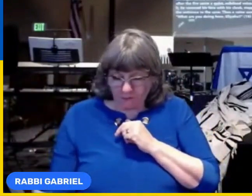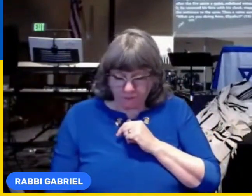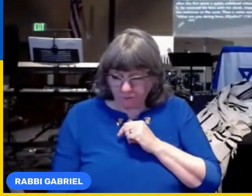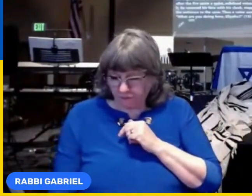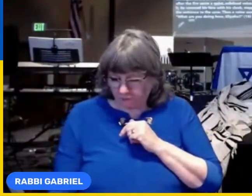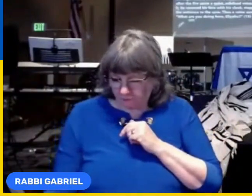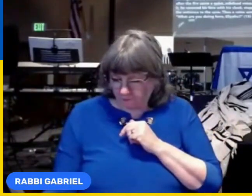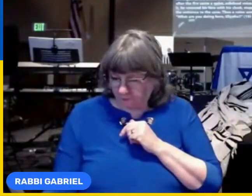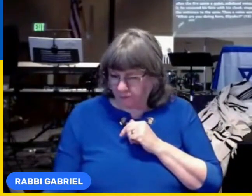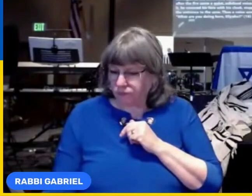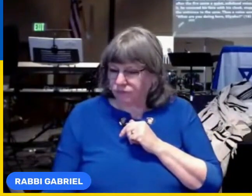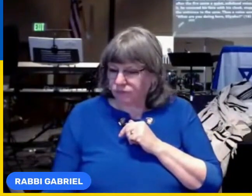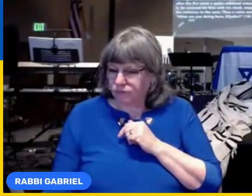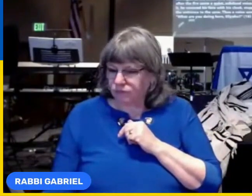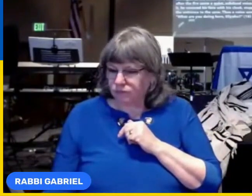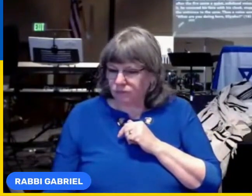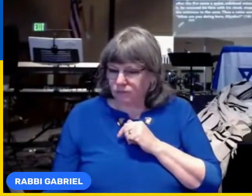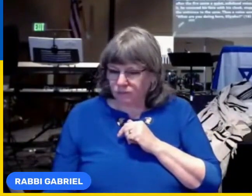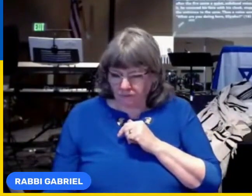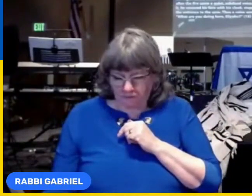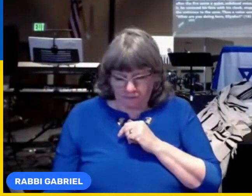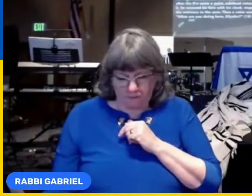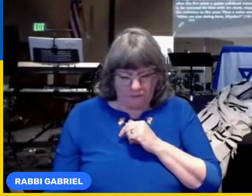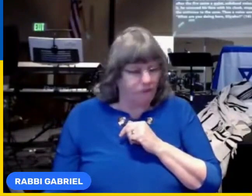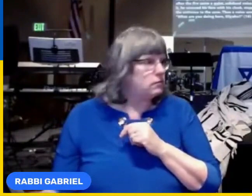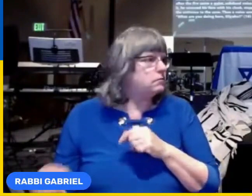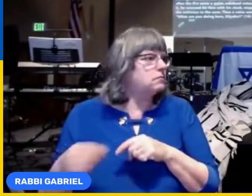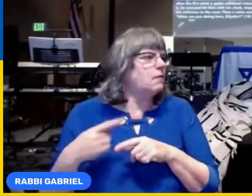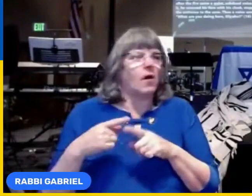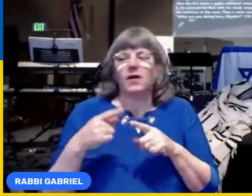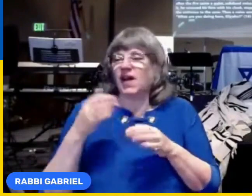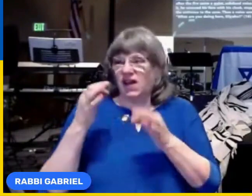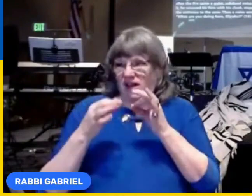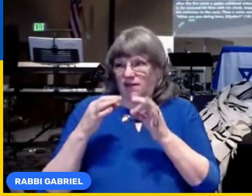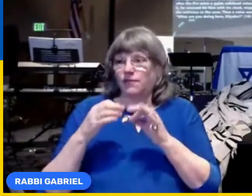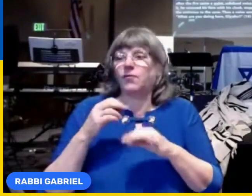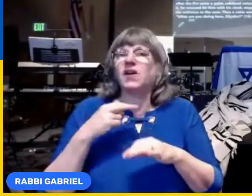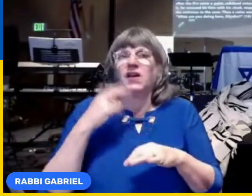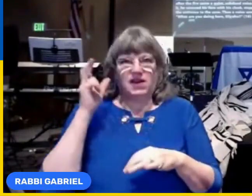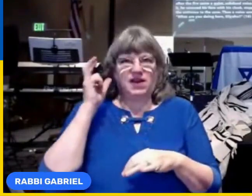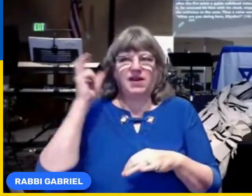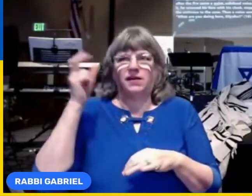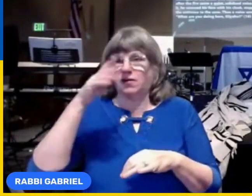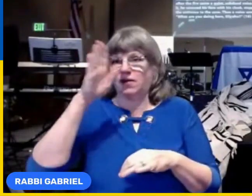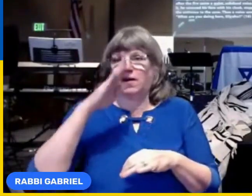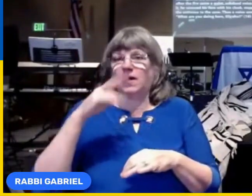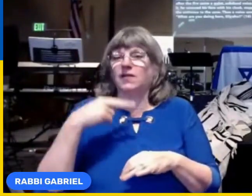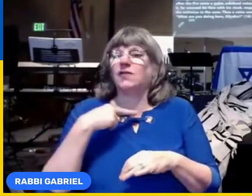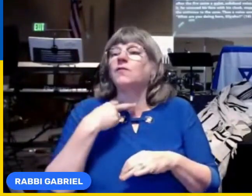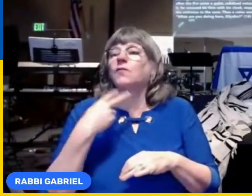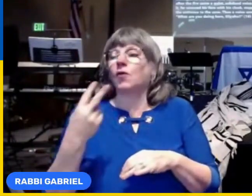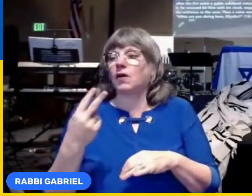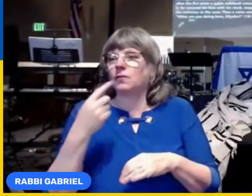we can't hear the voice. We would say, don't talk to us, you know.